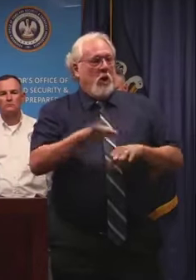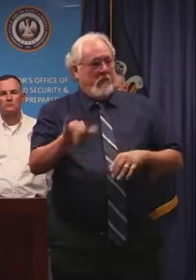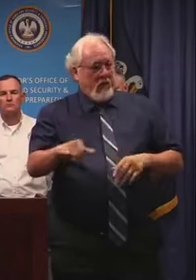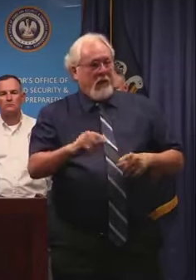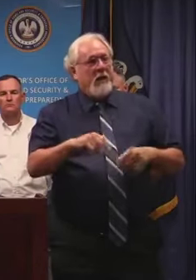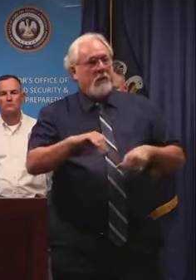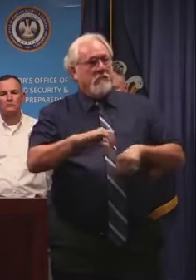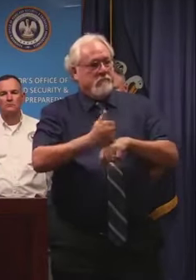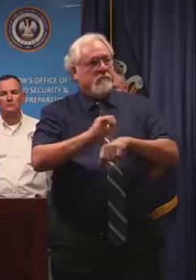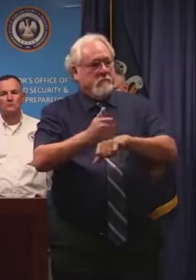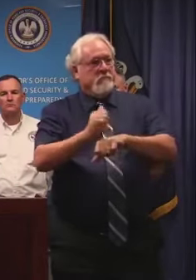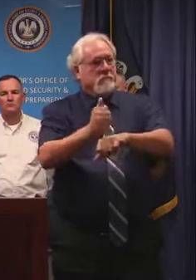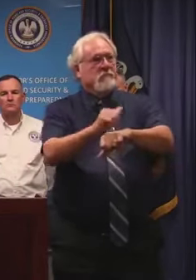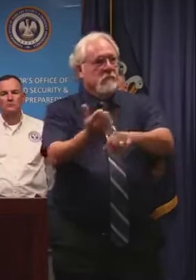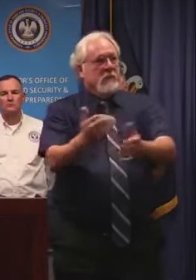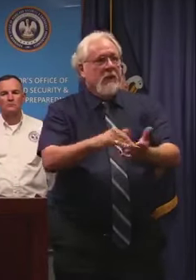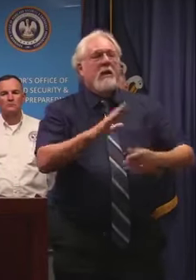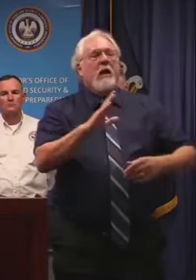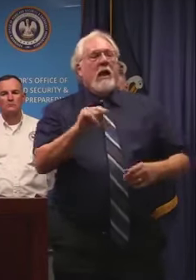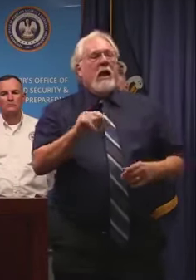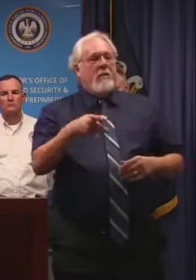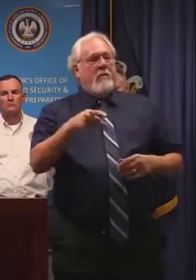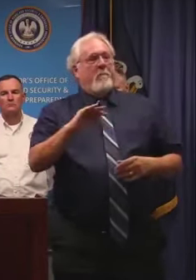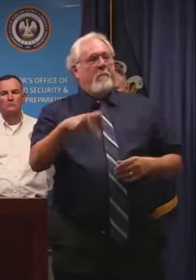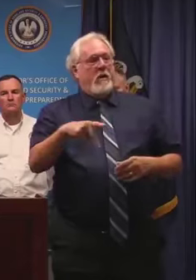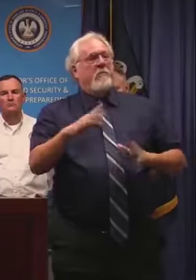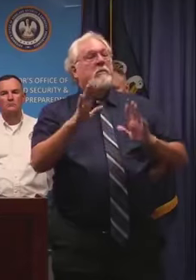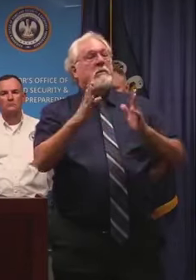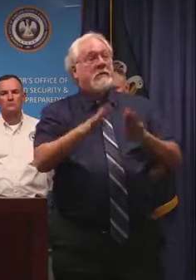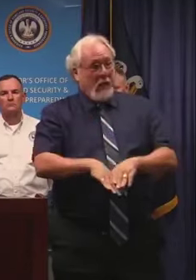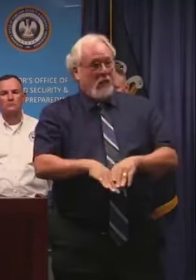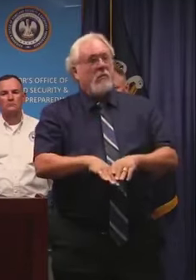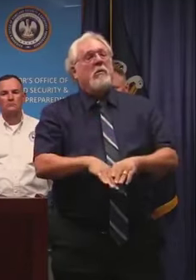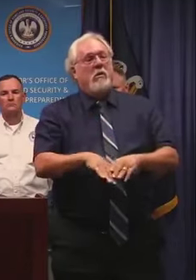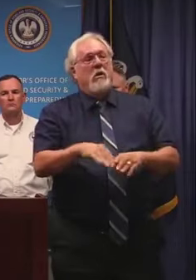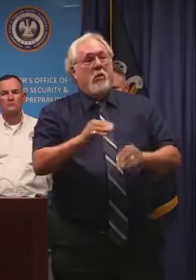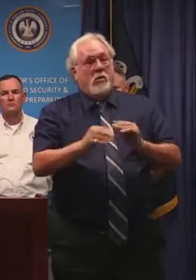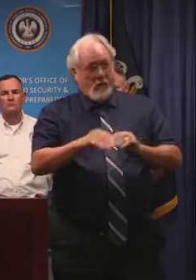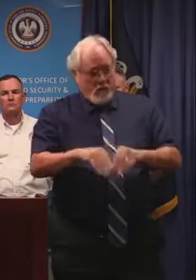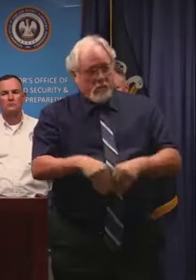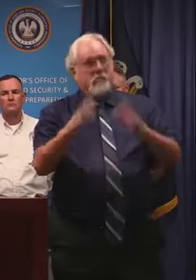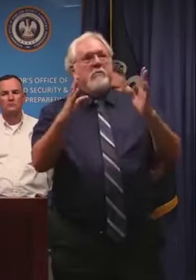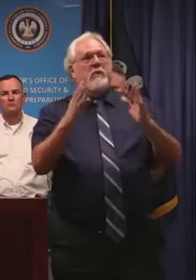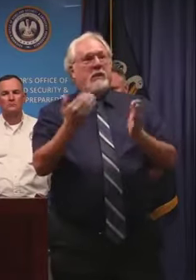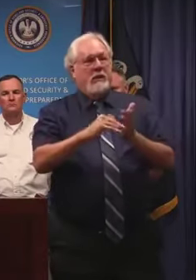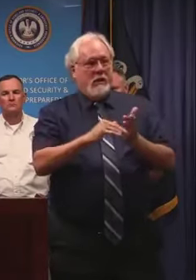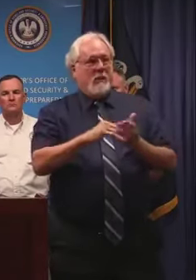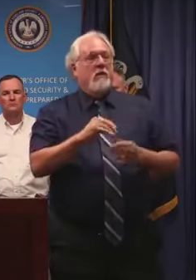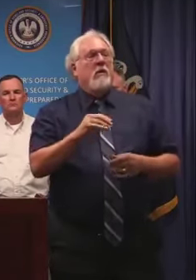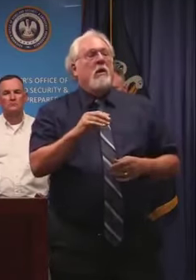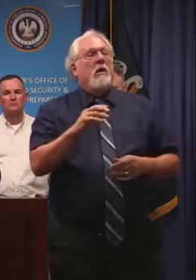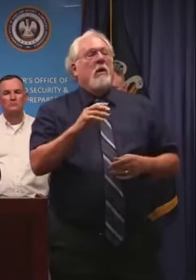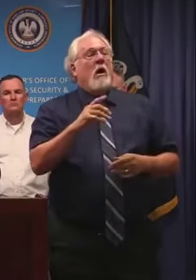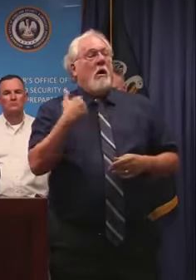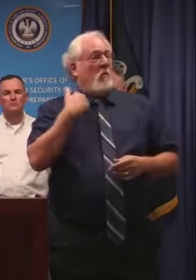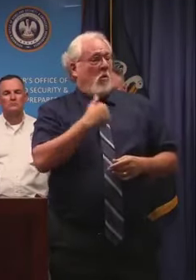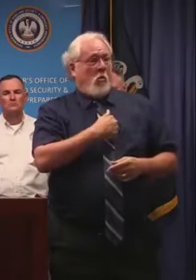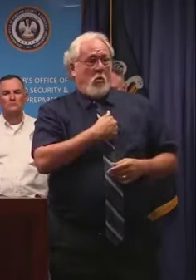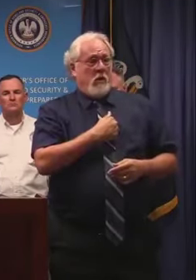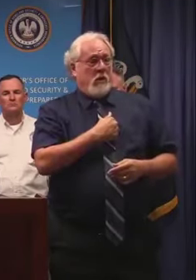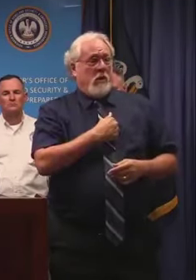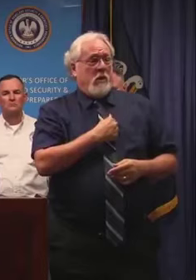back online as well. And the pumps that were down are being repaired and brought back online also. But we have